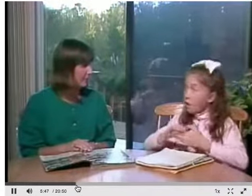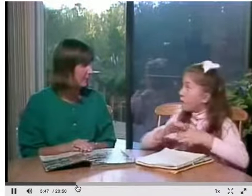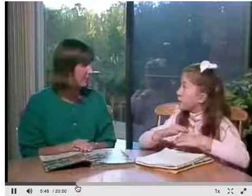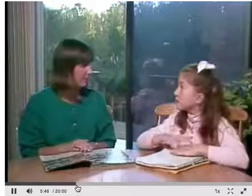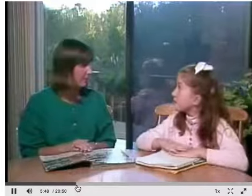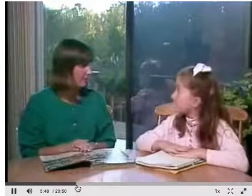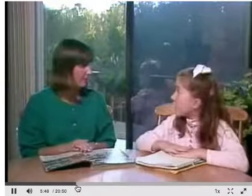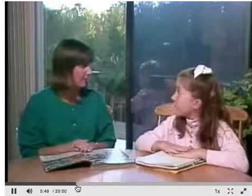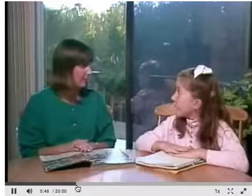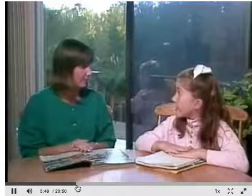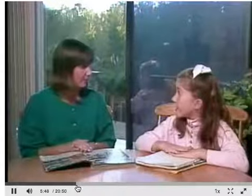pancakes.